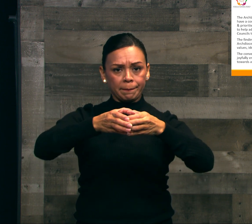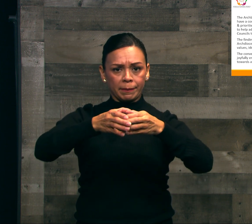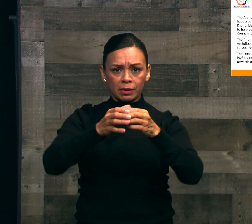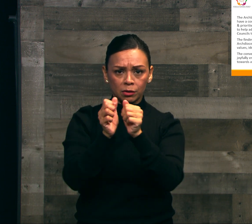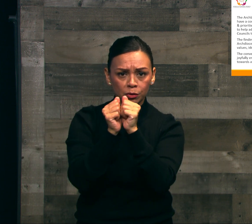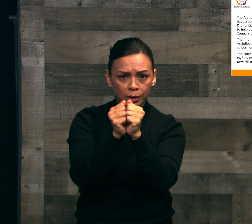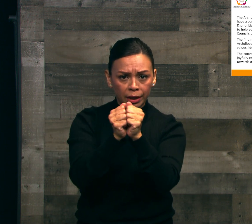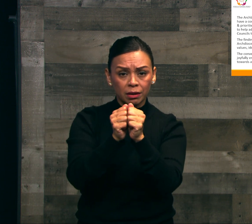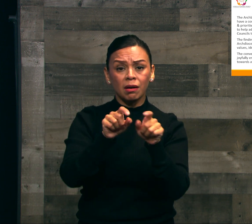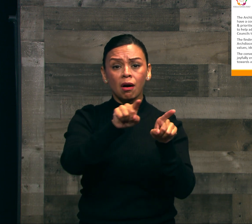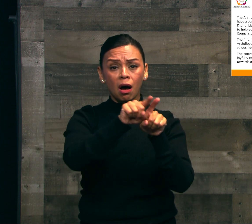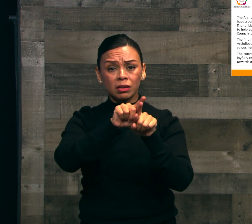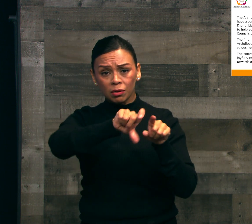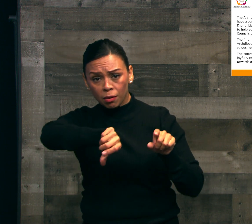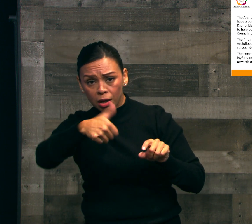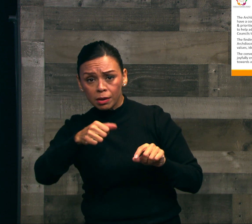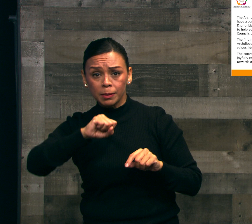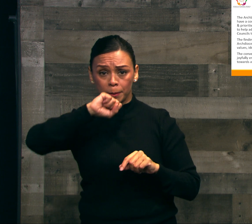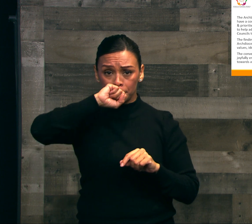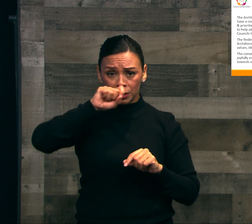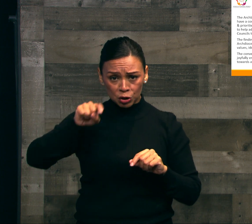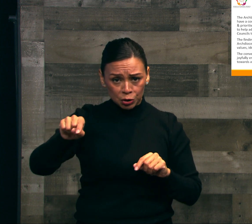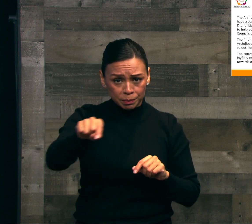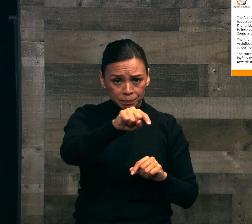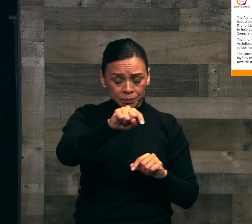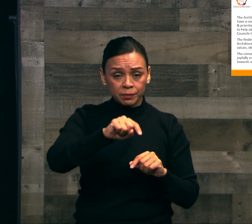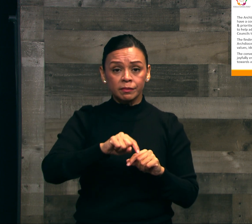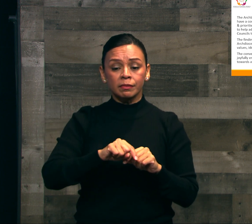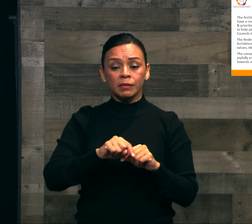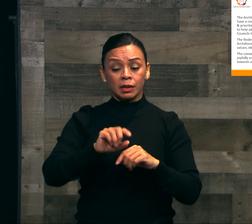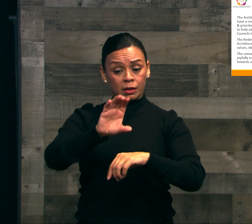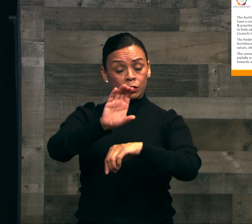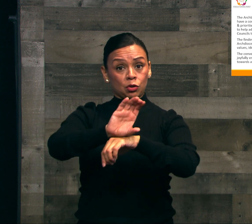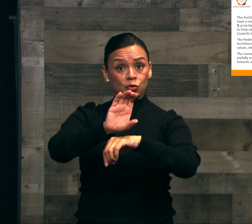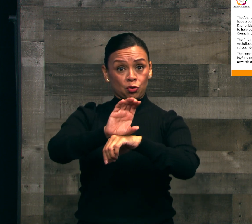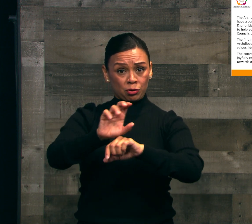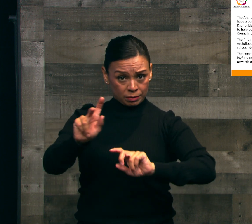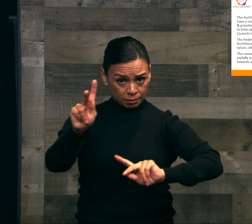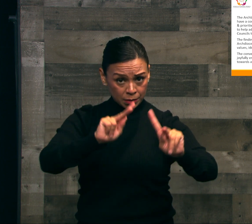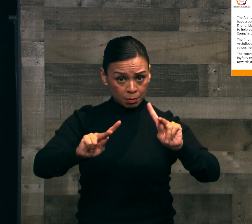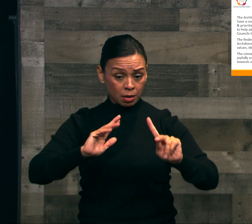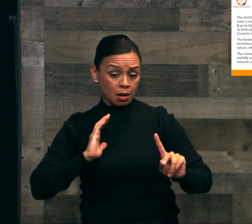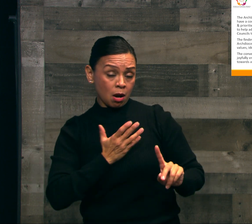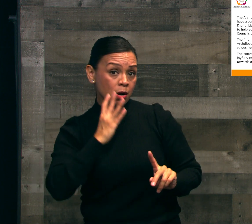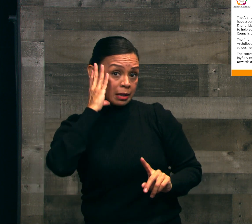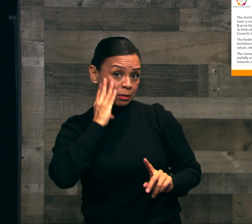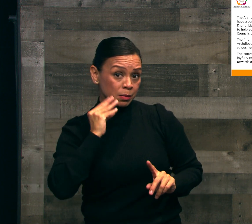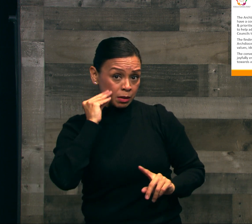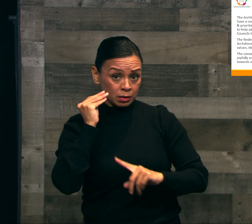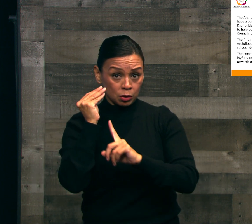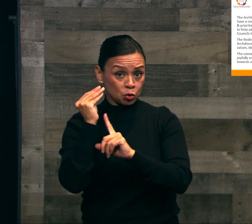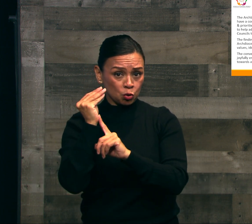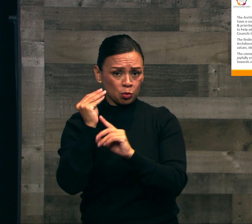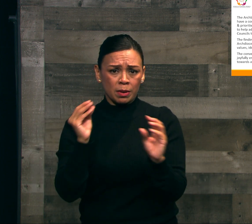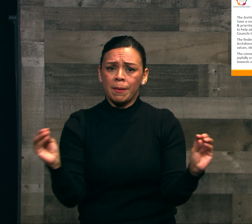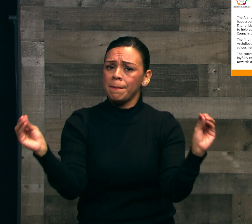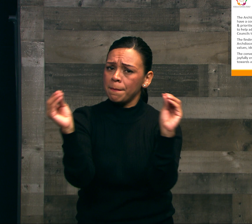idea, as do the bishops. So the experience of the church for us will